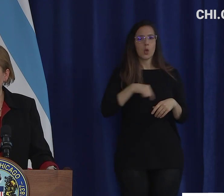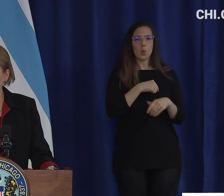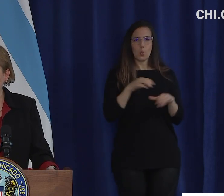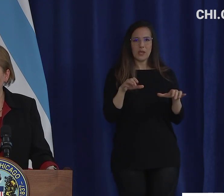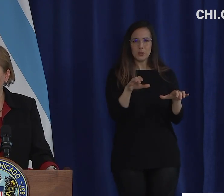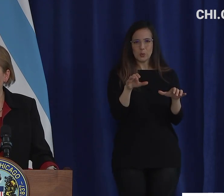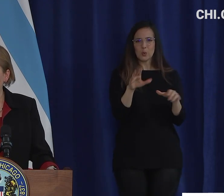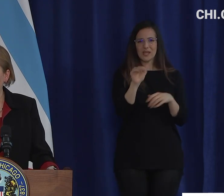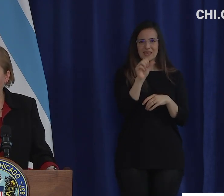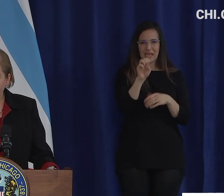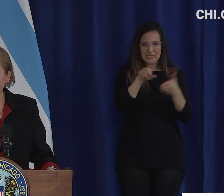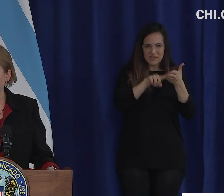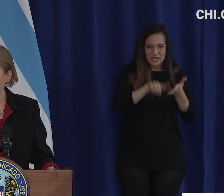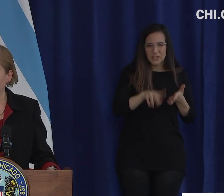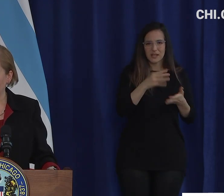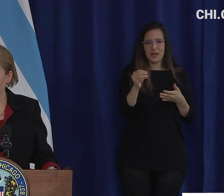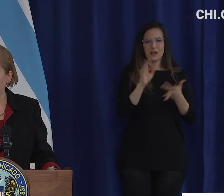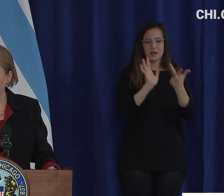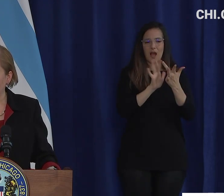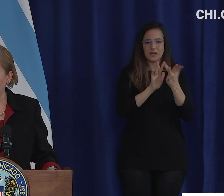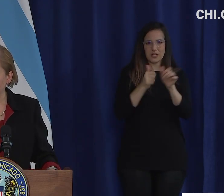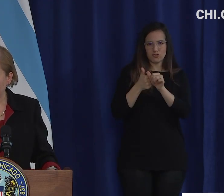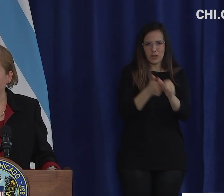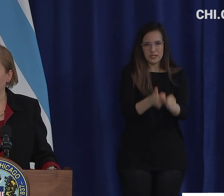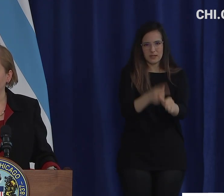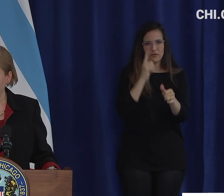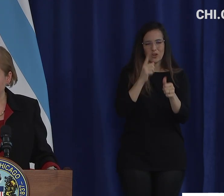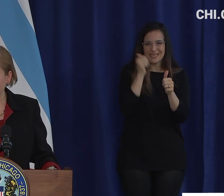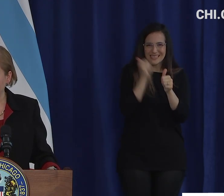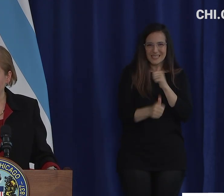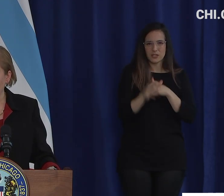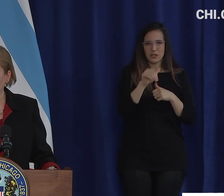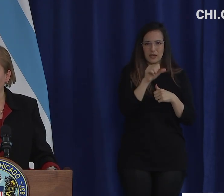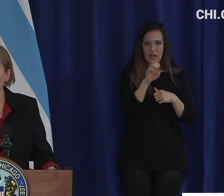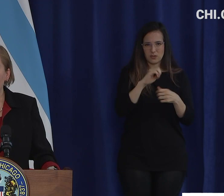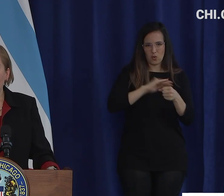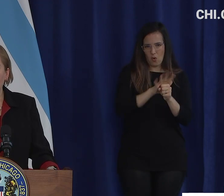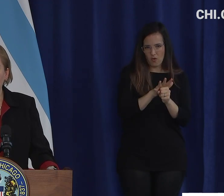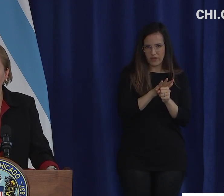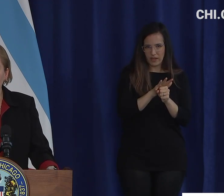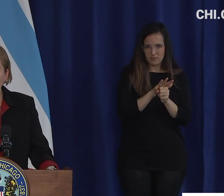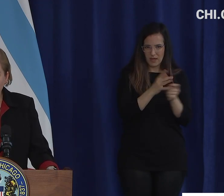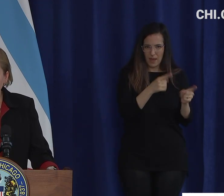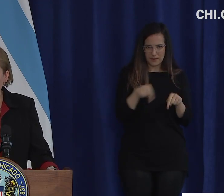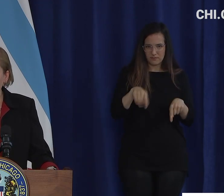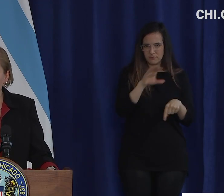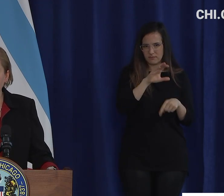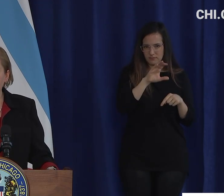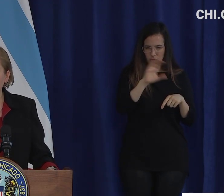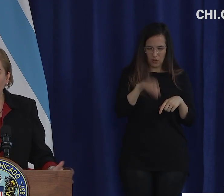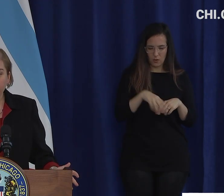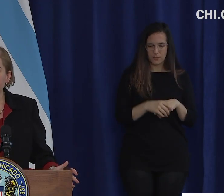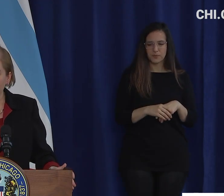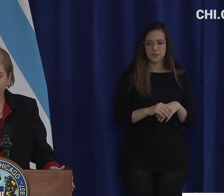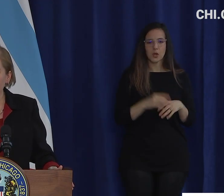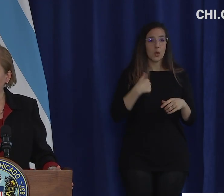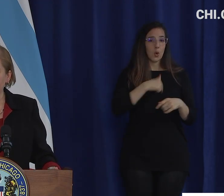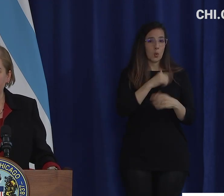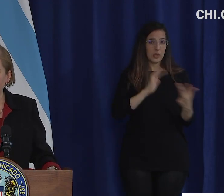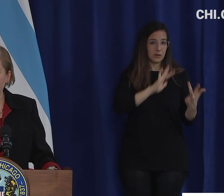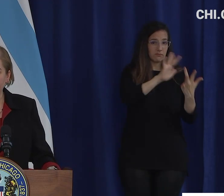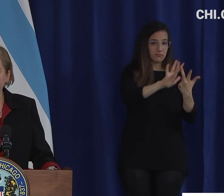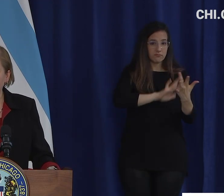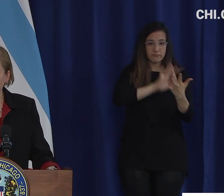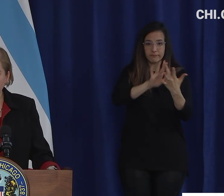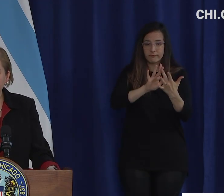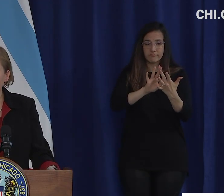contact tracing for every case of COVID that is diagnosed in the city of Chicago. We reach out to more than 90%